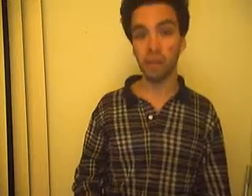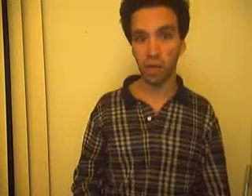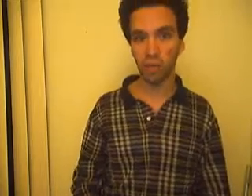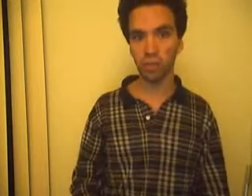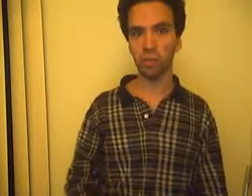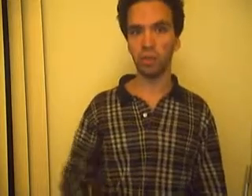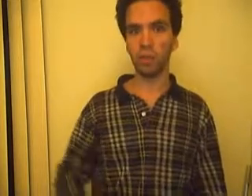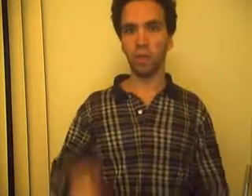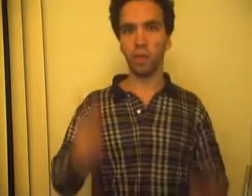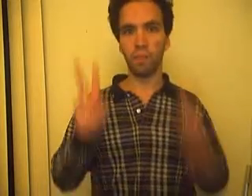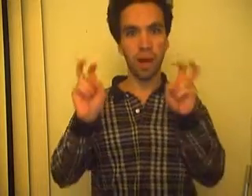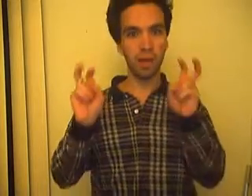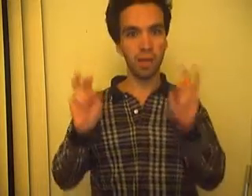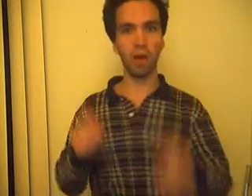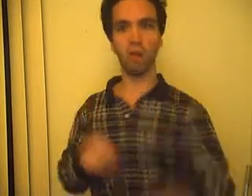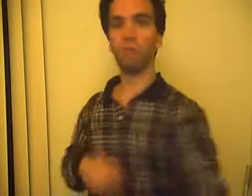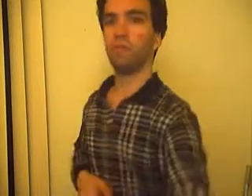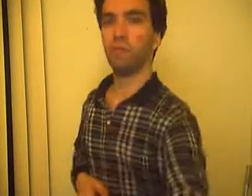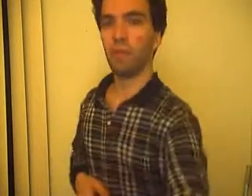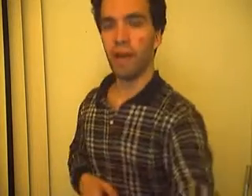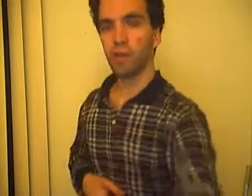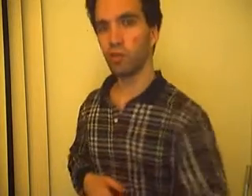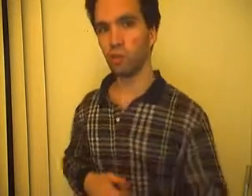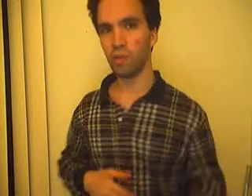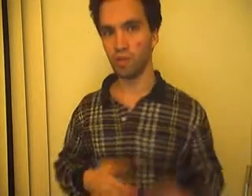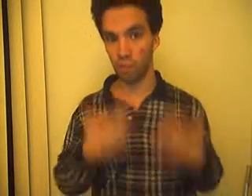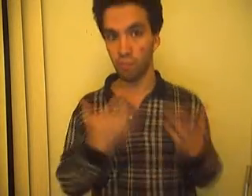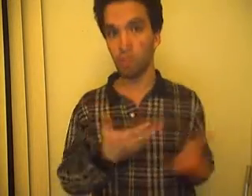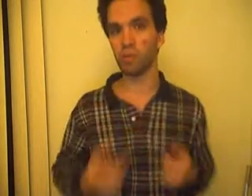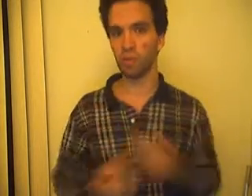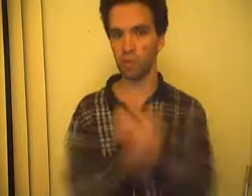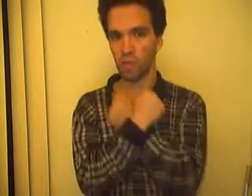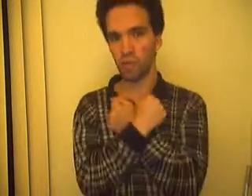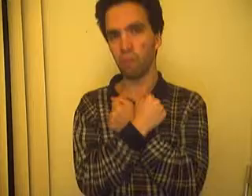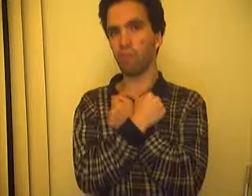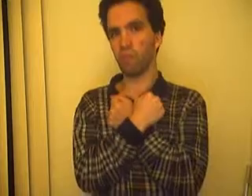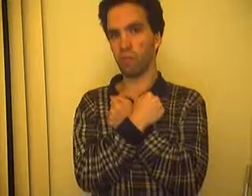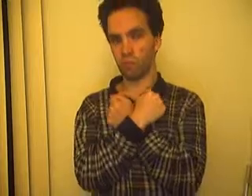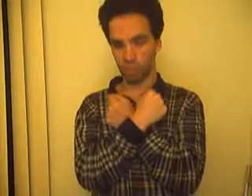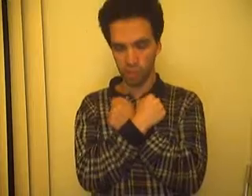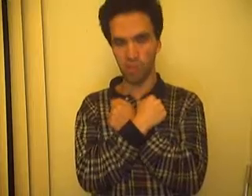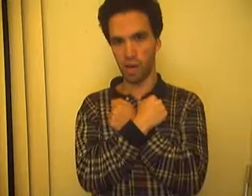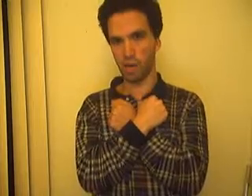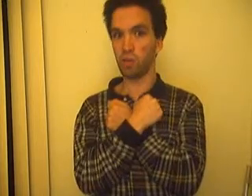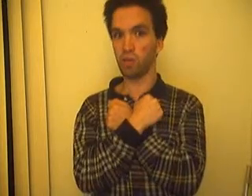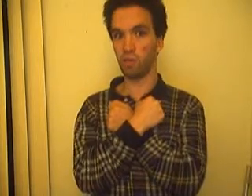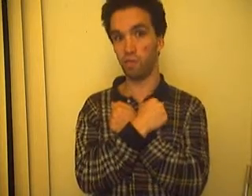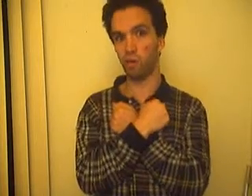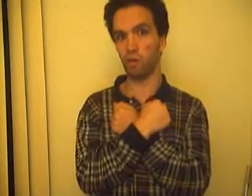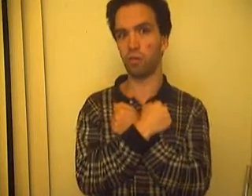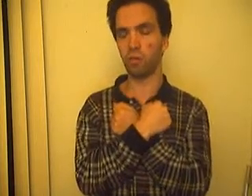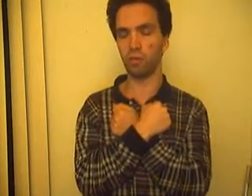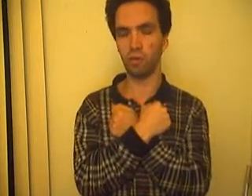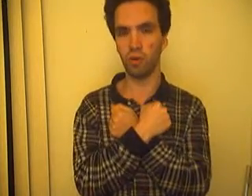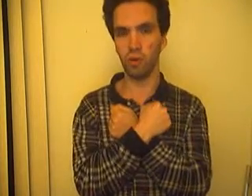ASL, my love actually means a person. Love, this sign, is the verb, or